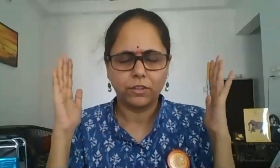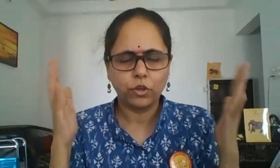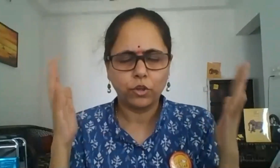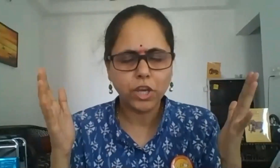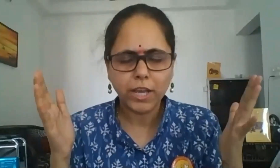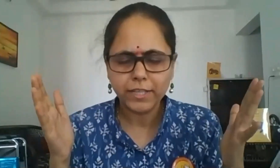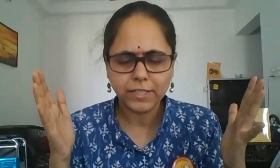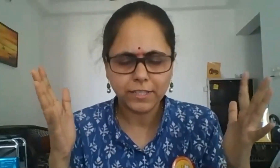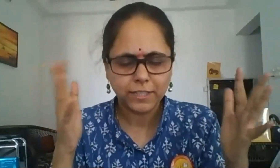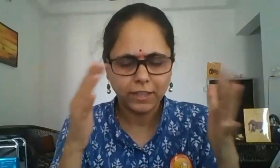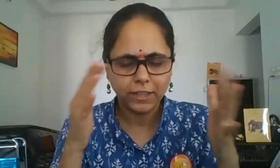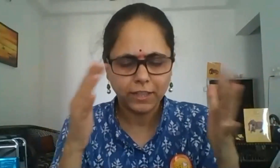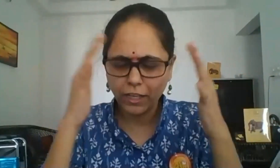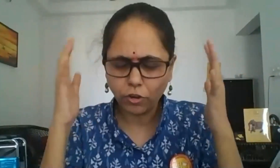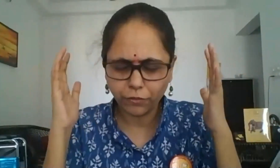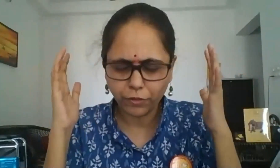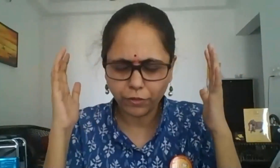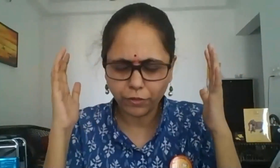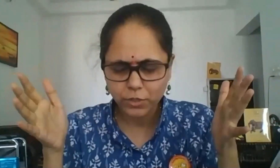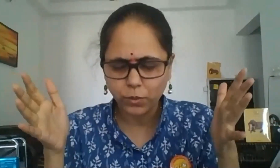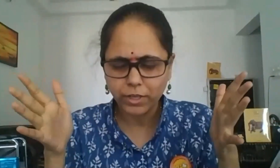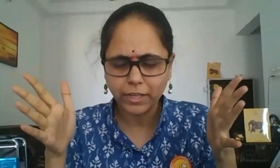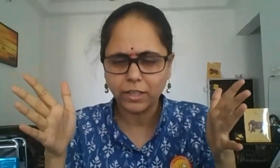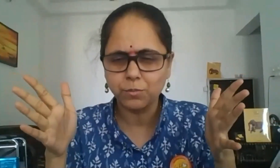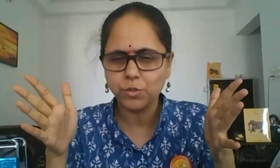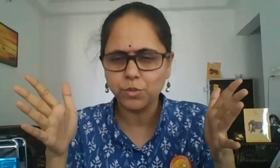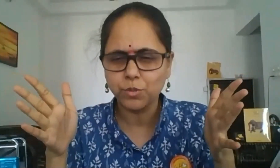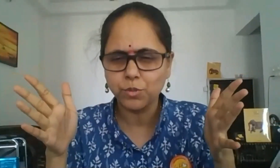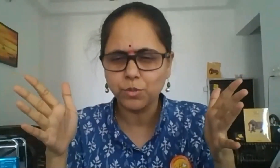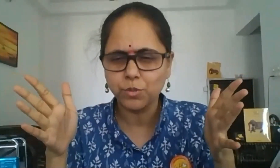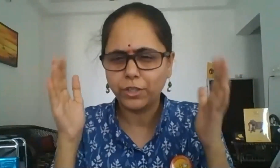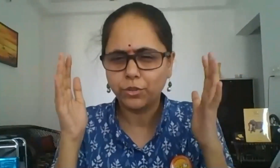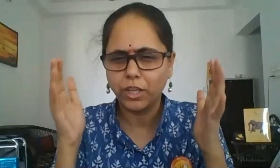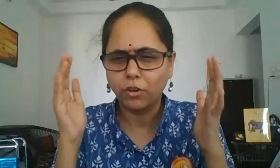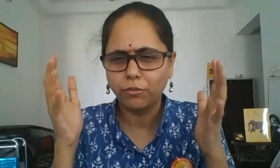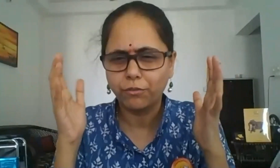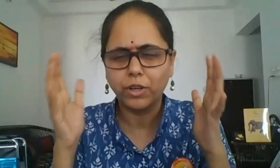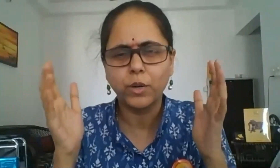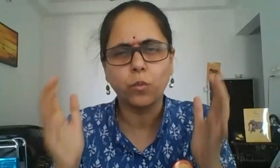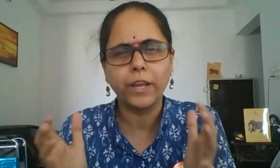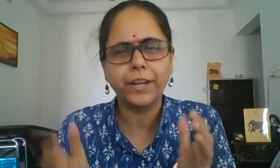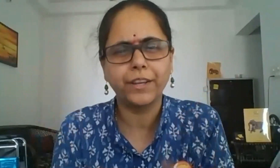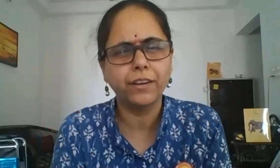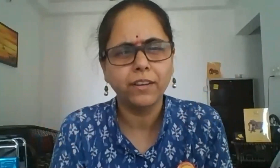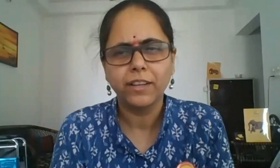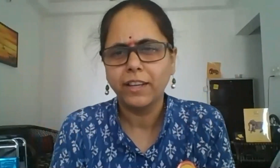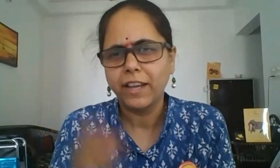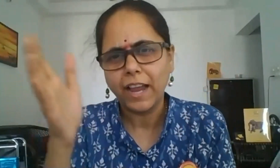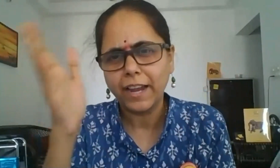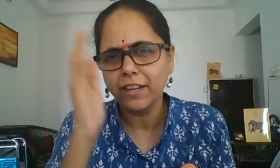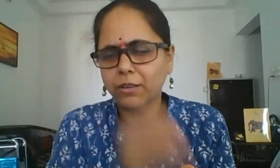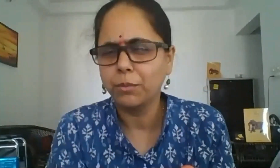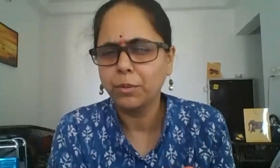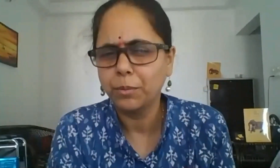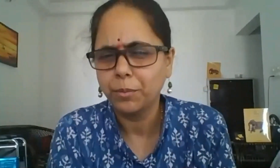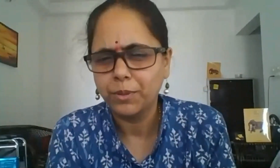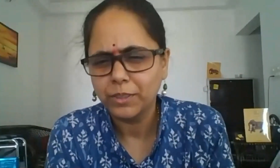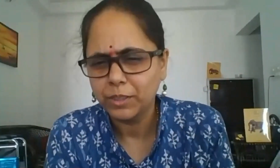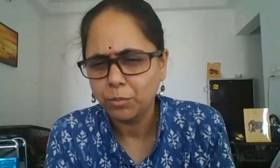Close your eyes. Think of the first word that comes to mind when you think of word volunteer and post